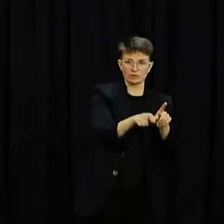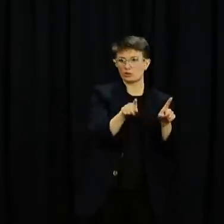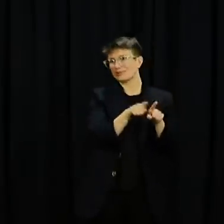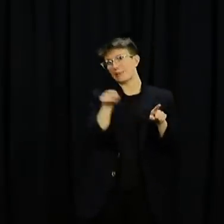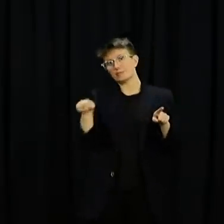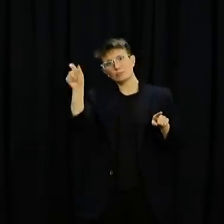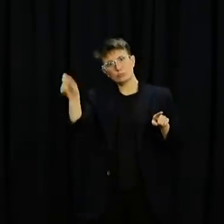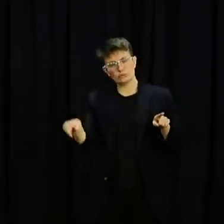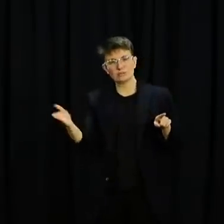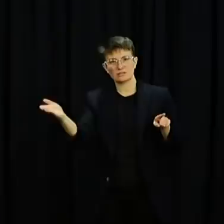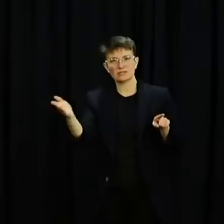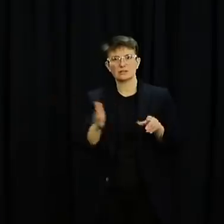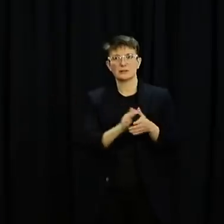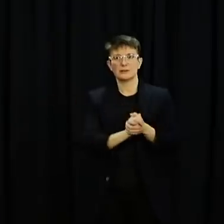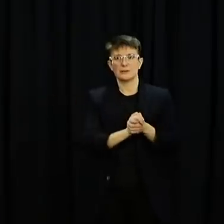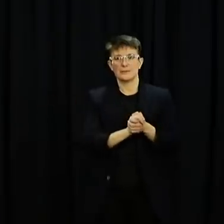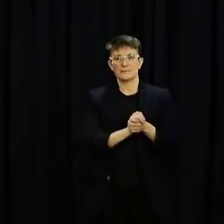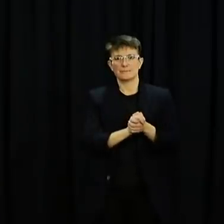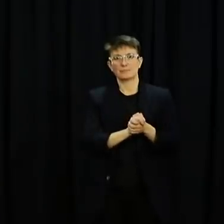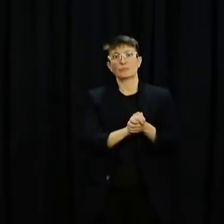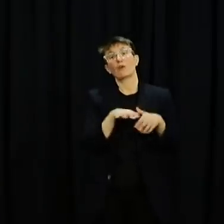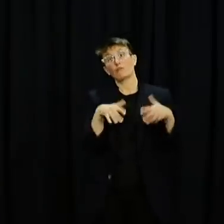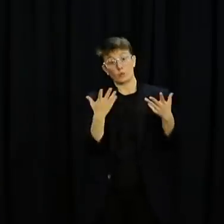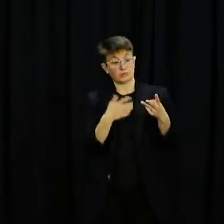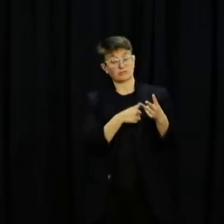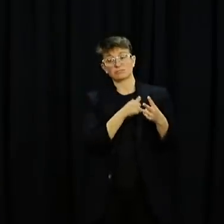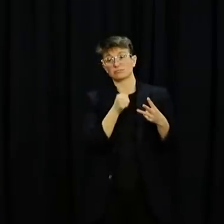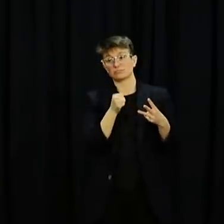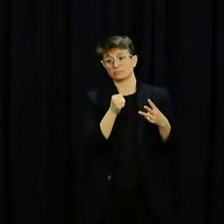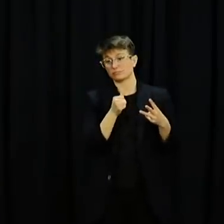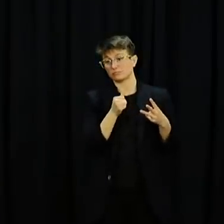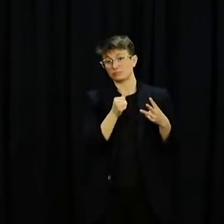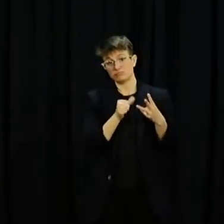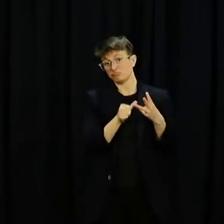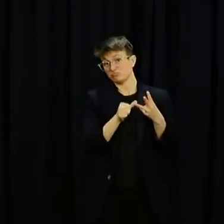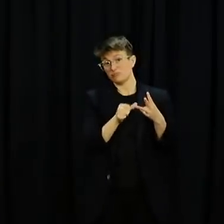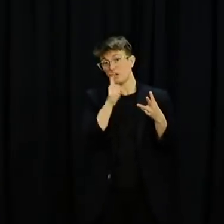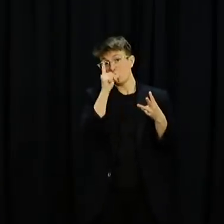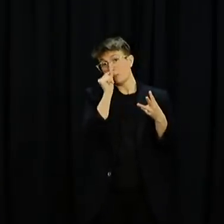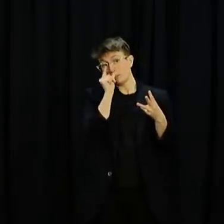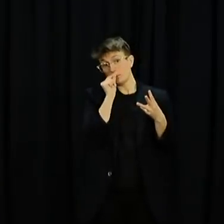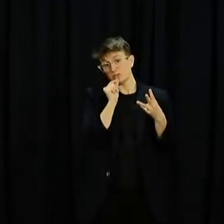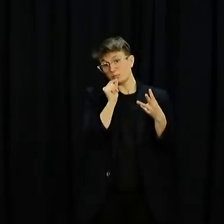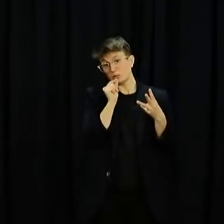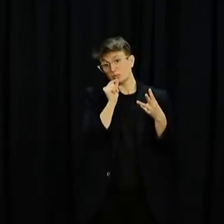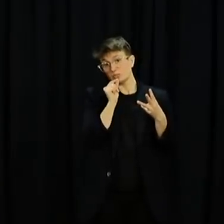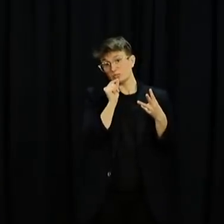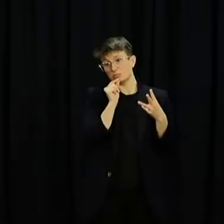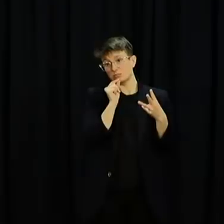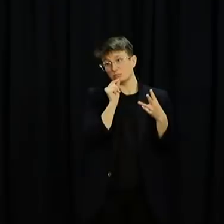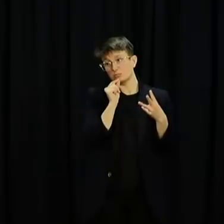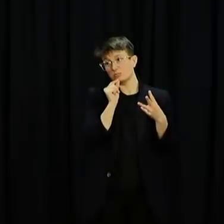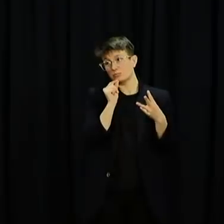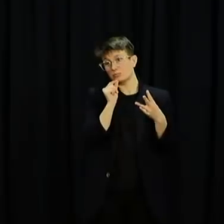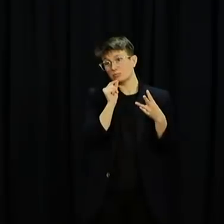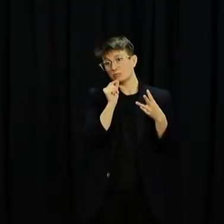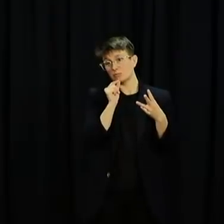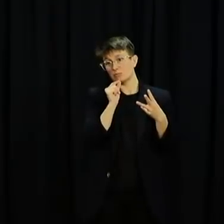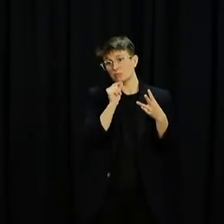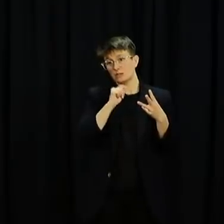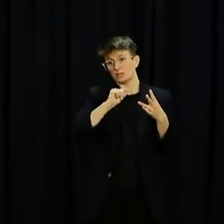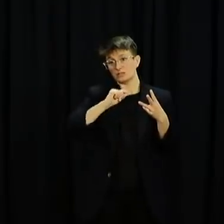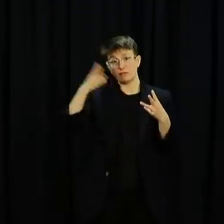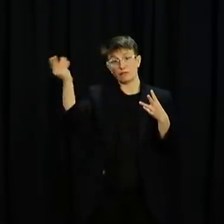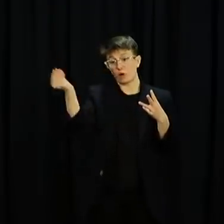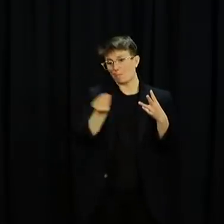workforce. Or, of course, as you've heard, we are dealing with the potential here and trying to rule out whether or not it may have come in via some